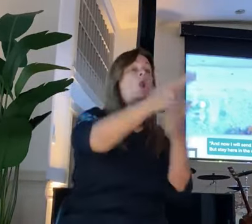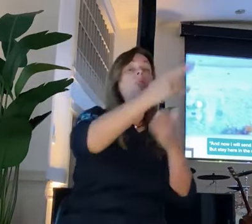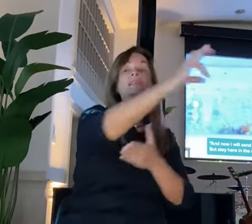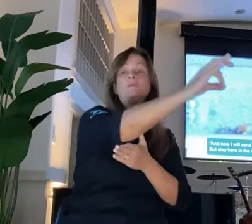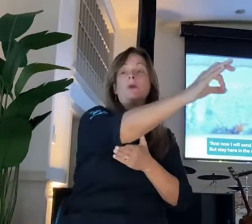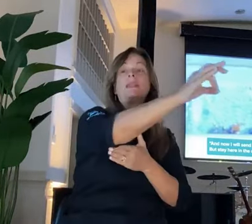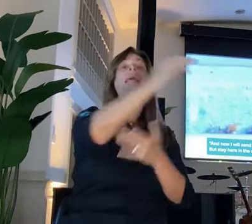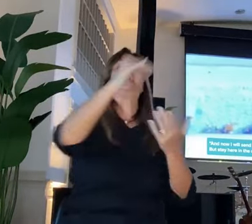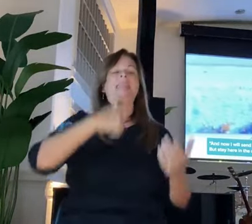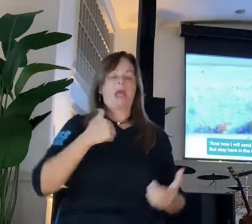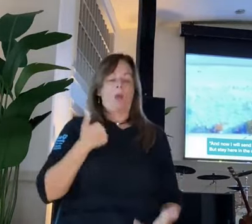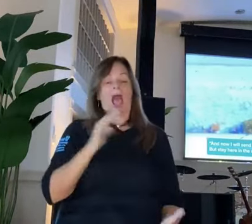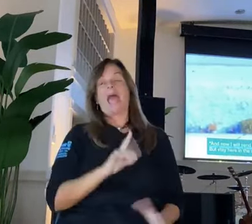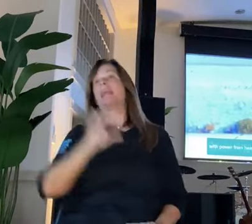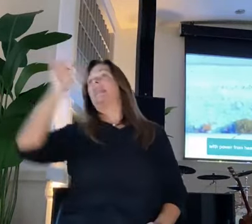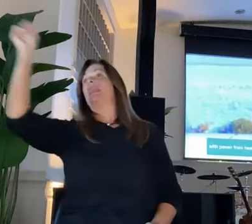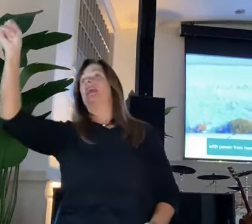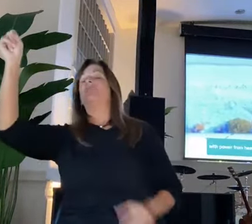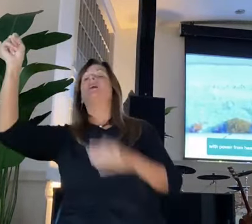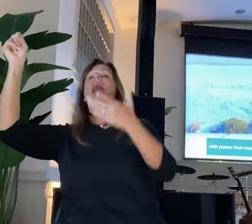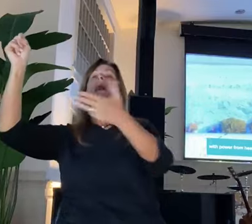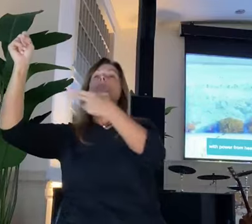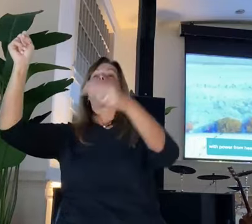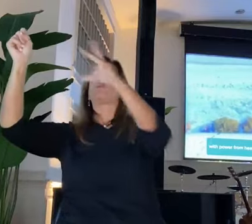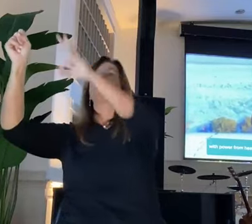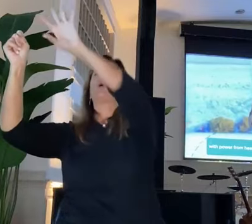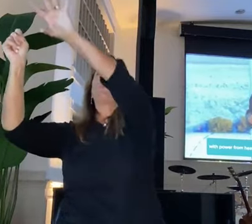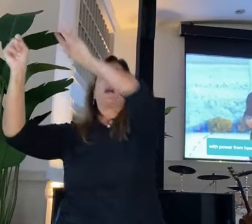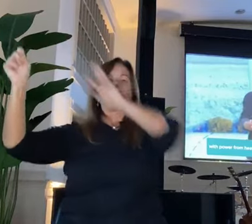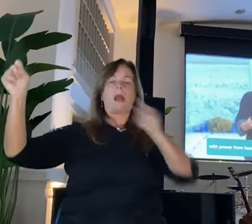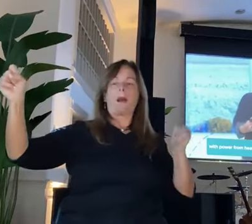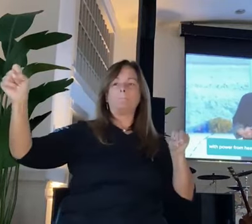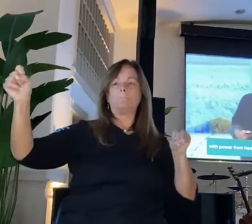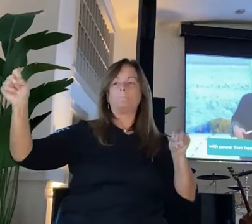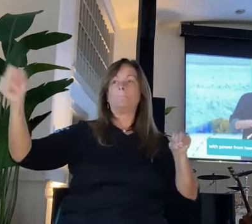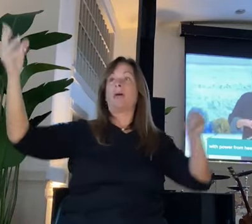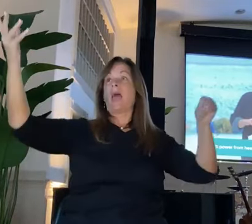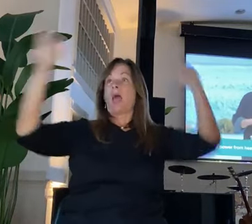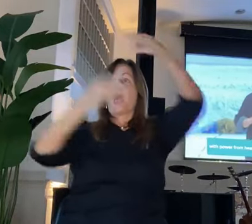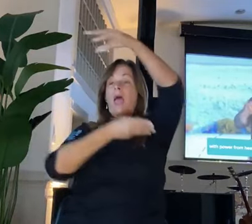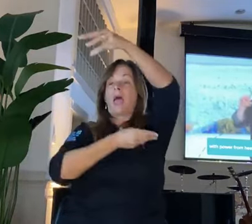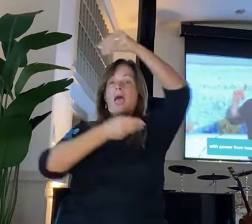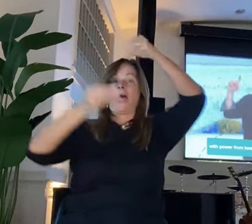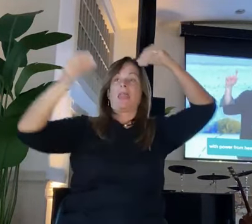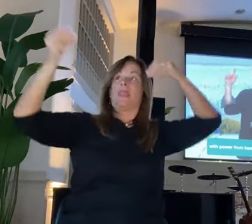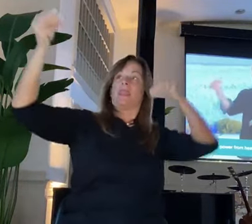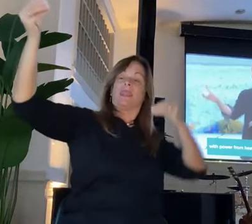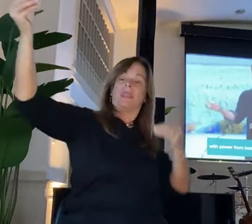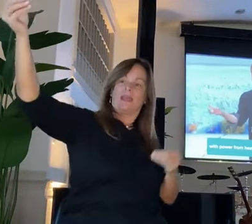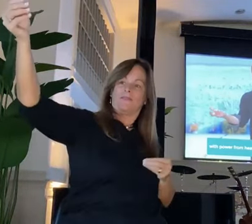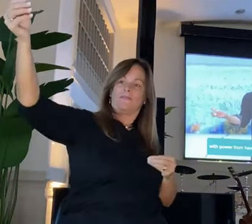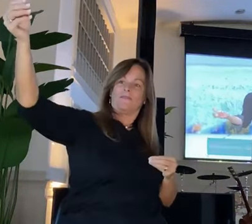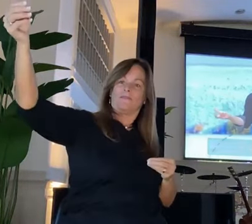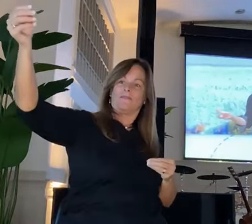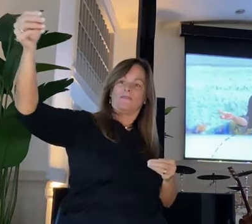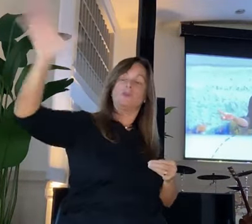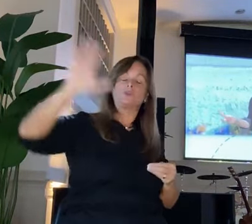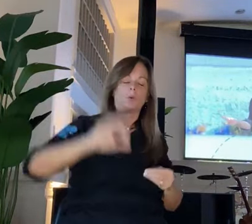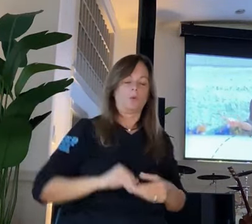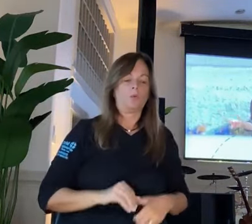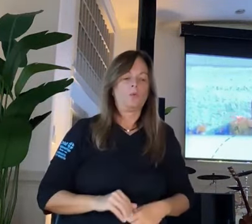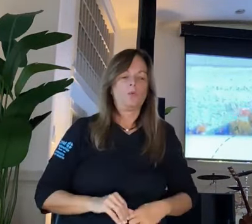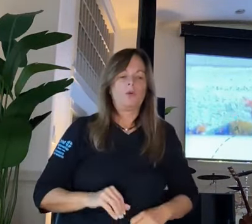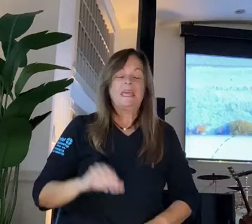until the Holy Spirit comes and fills you with power from heaven. So he's promised. We're going to read a few more verses about that. Before Jesus